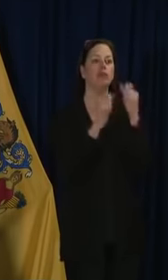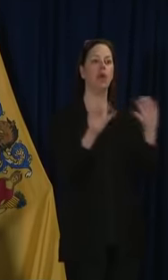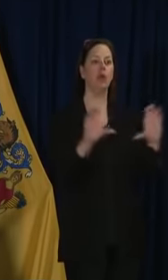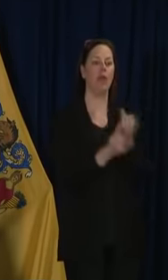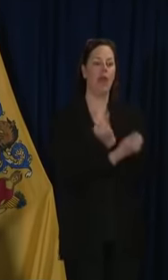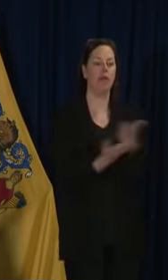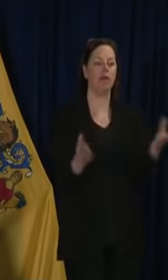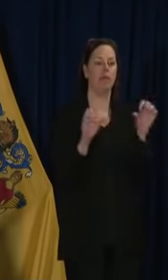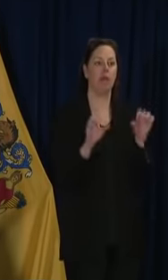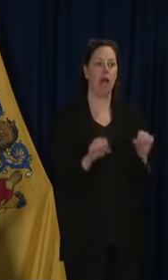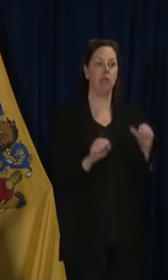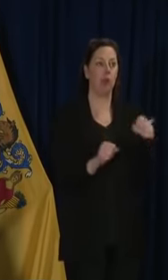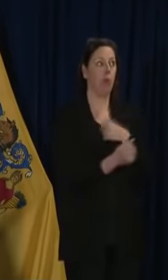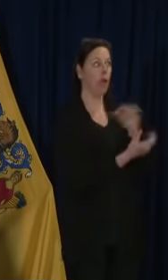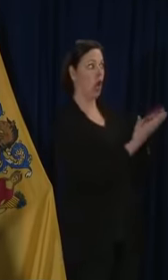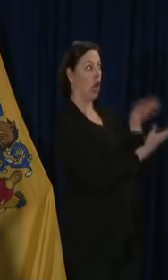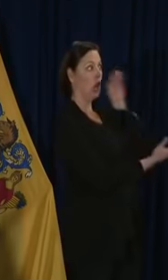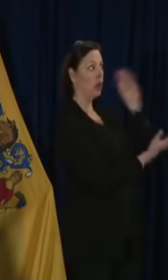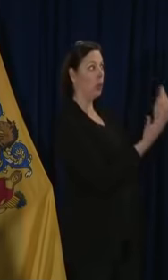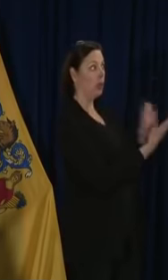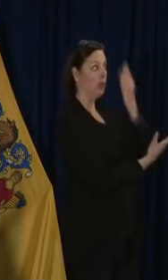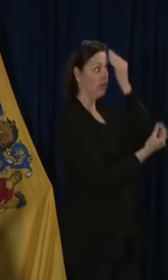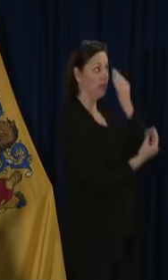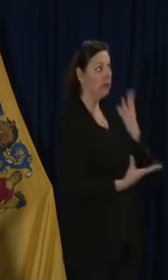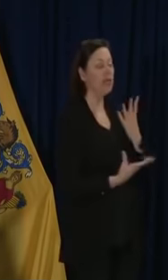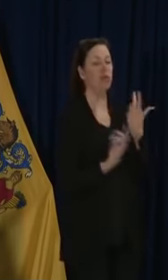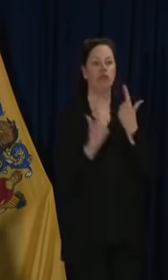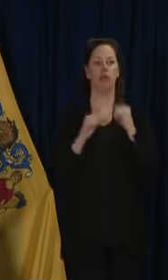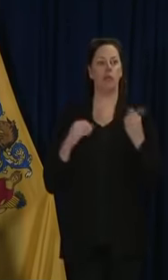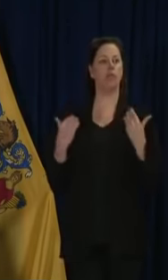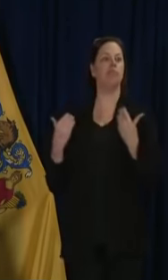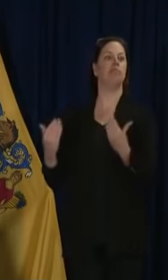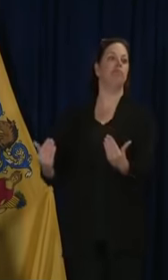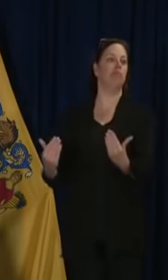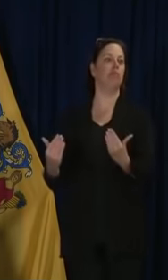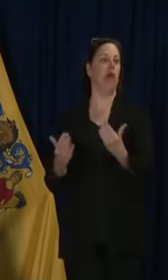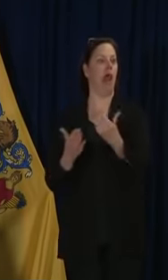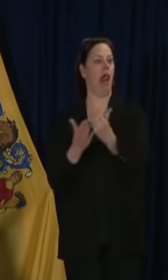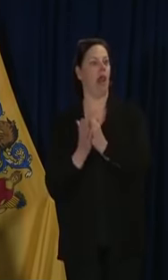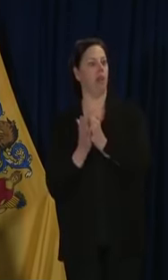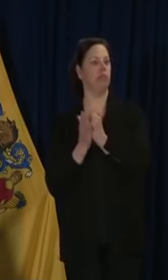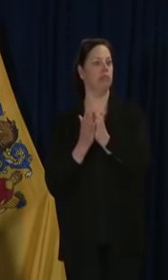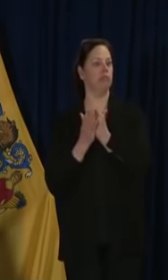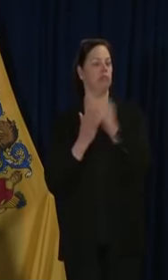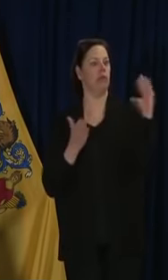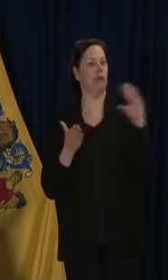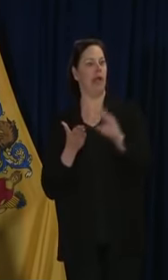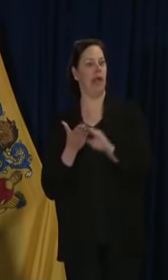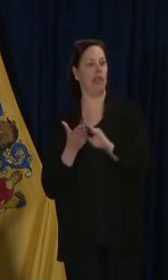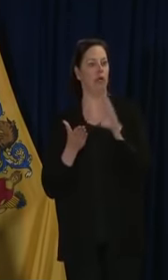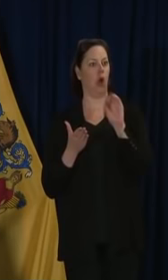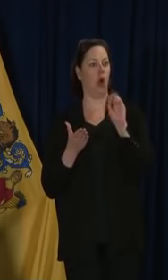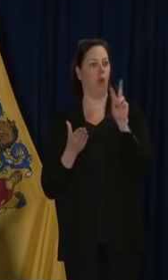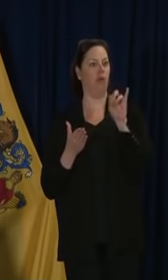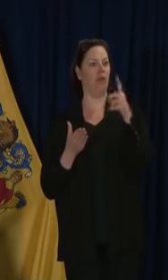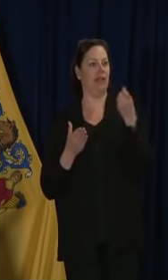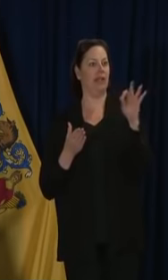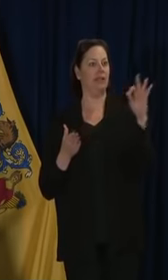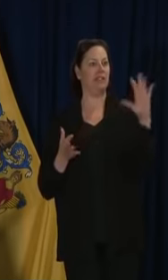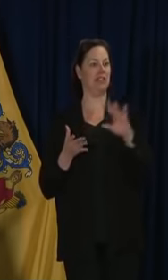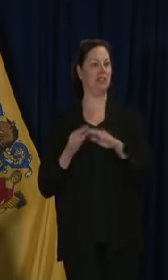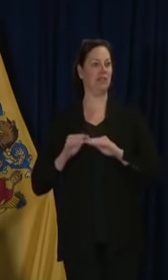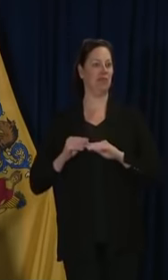as the facts present themselves to get out ahead of this as fast as we can and as best we can. I doubt